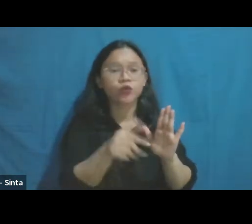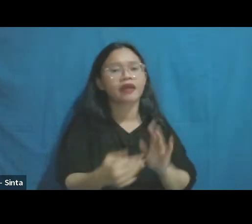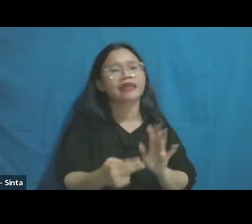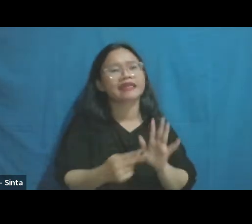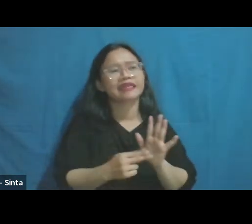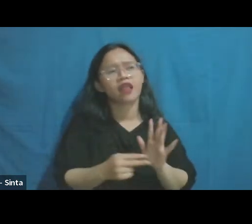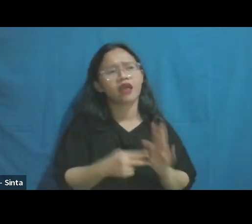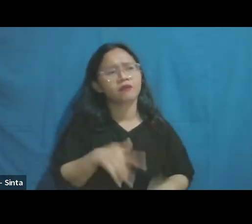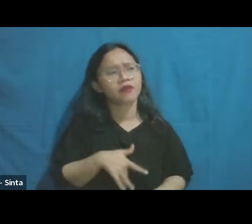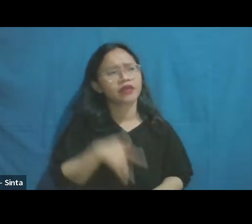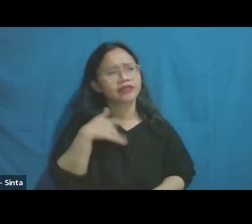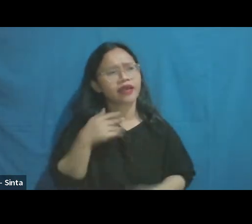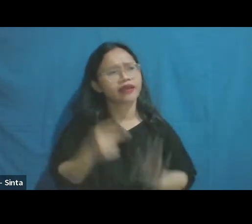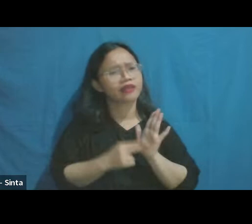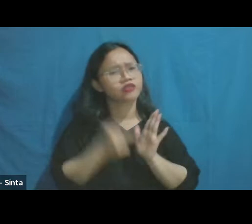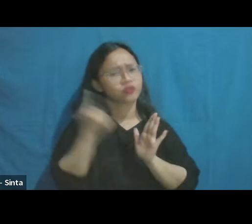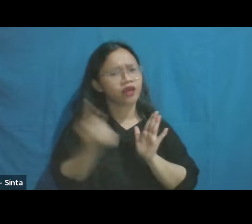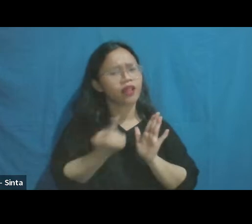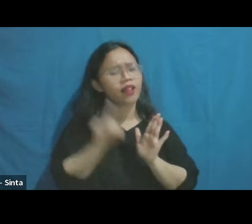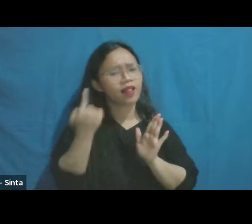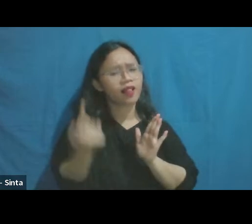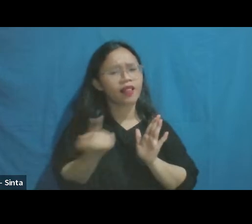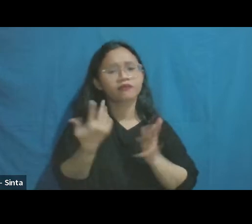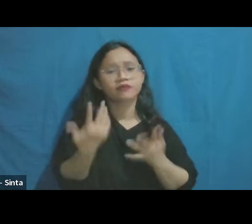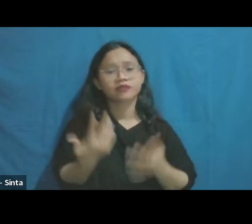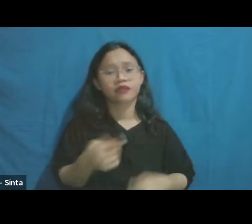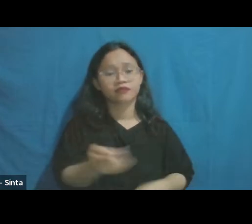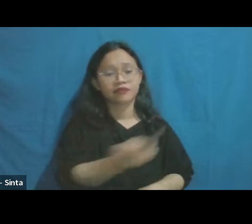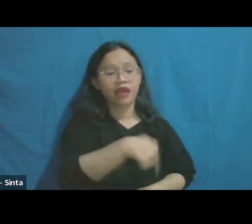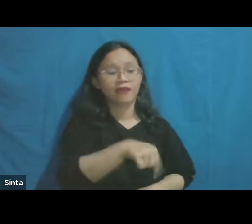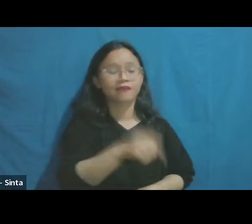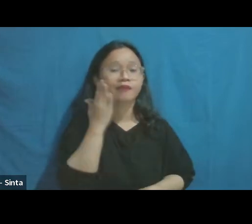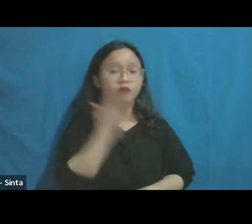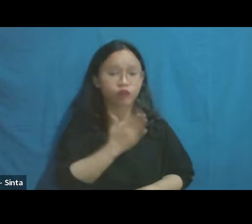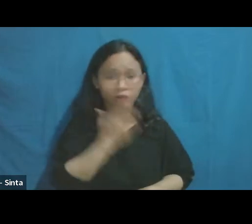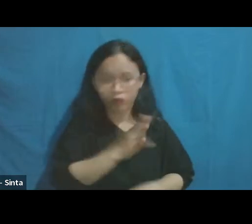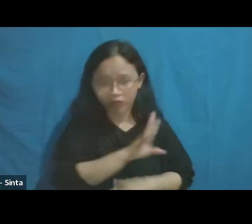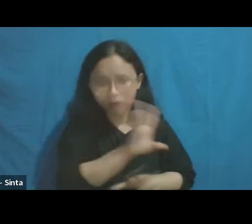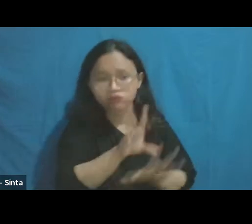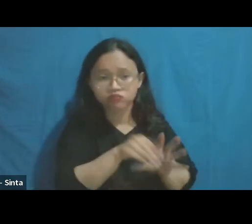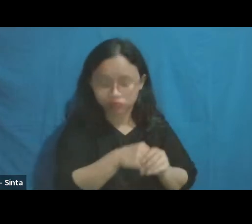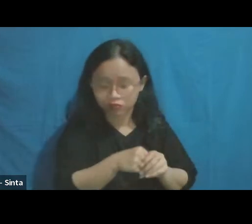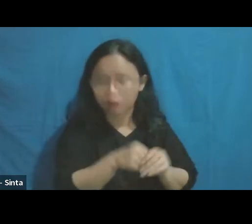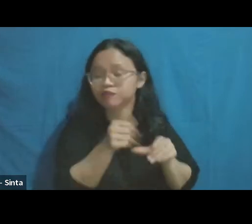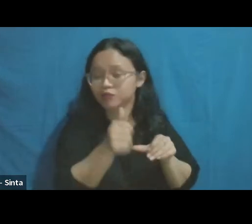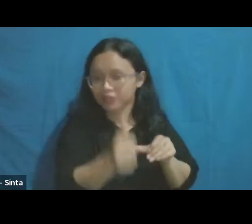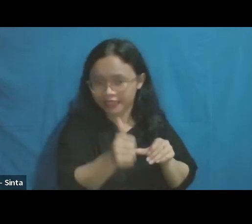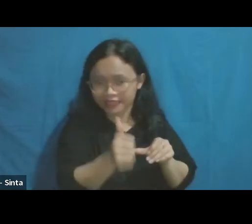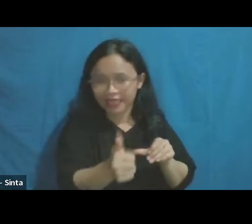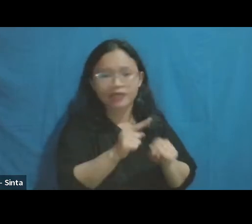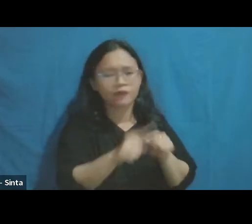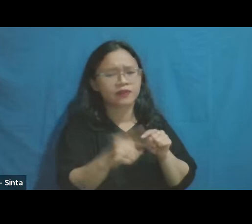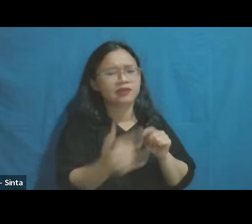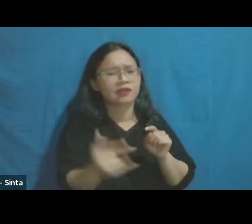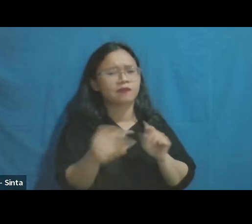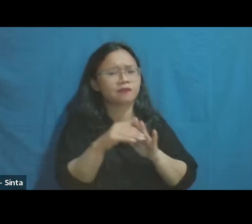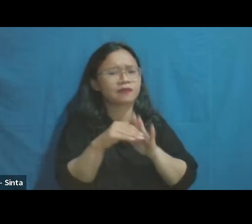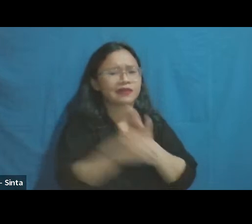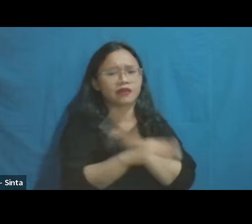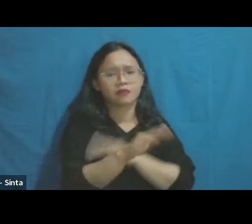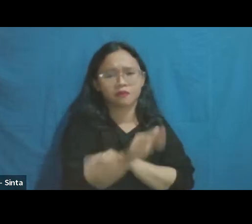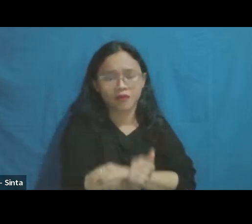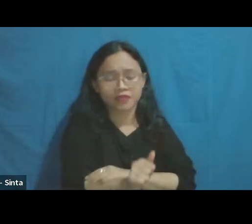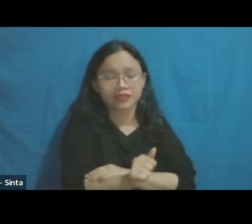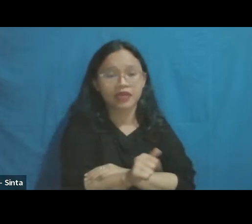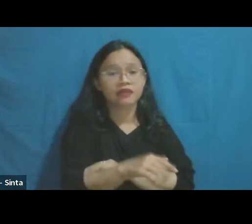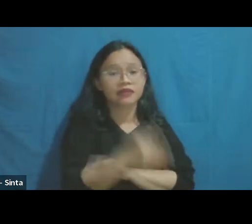rise. Young people is more involved. And if the data from TAPOL say that more young